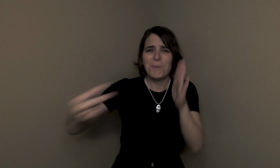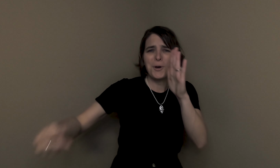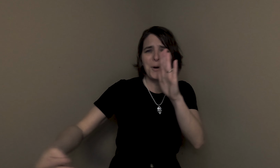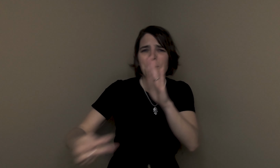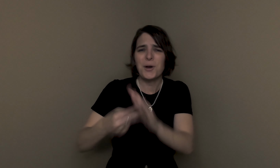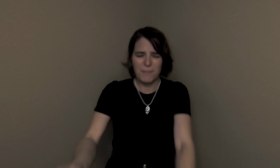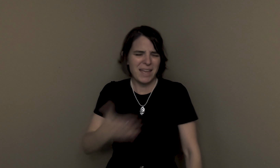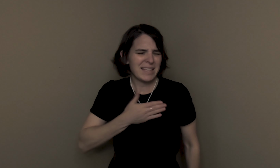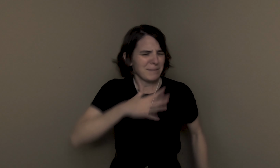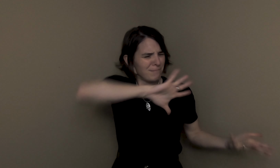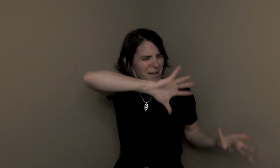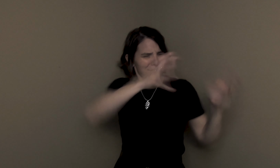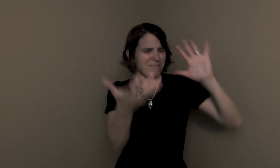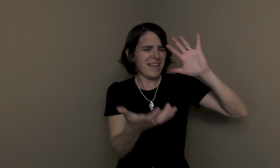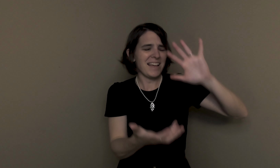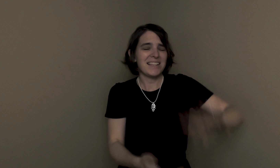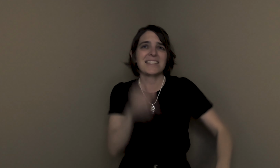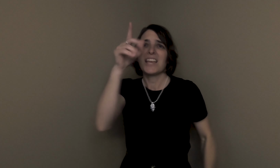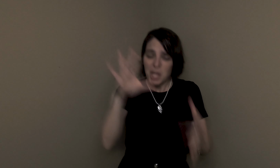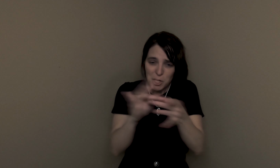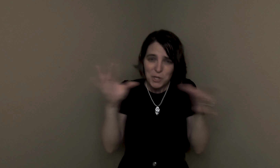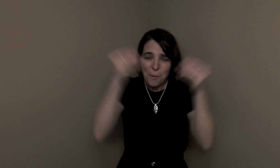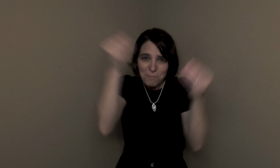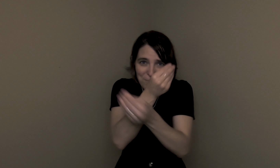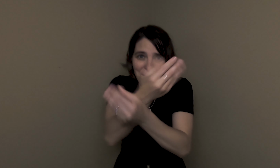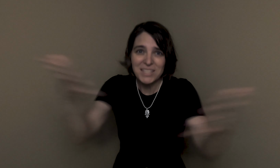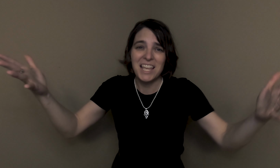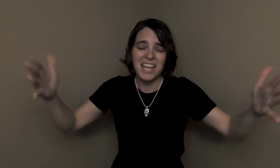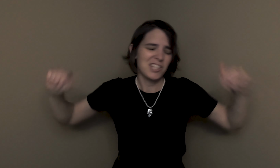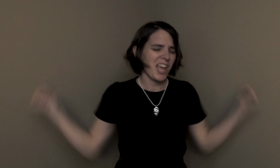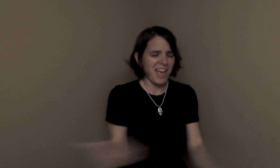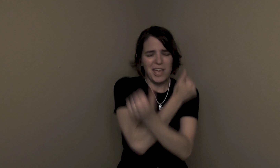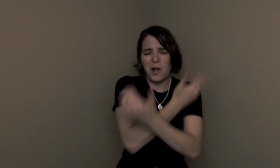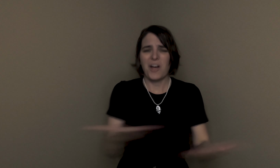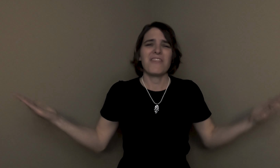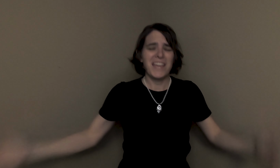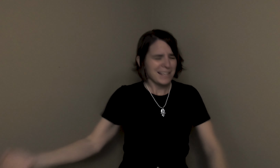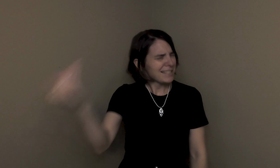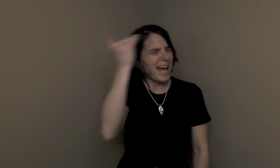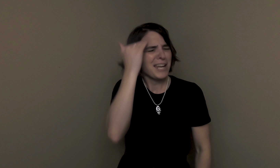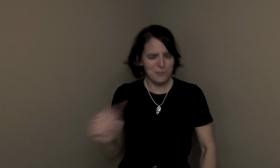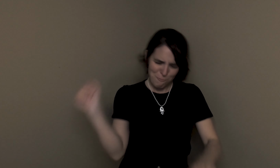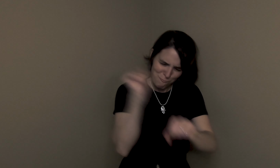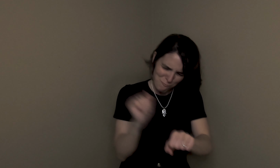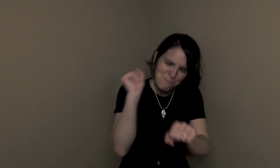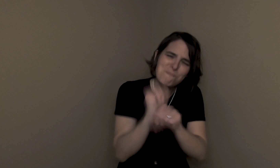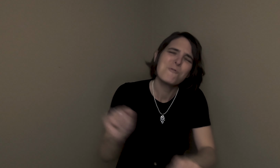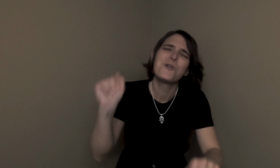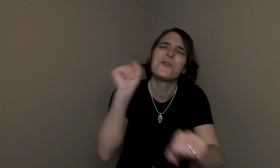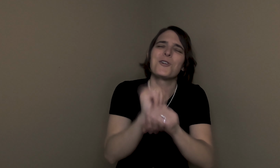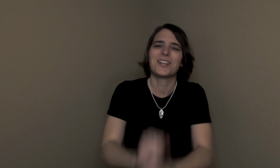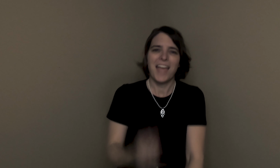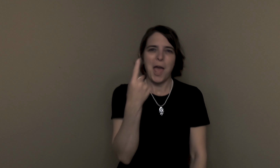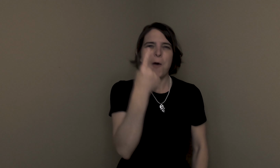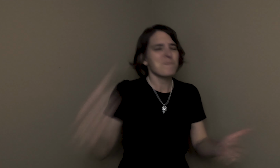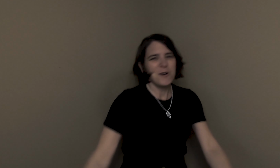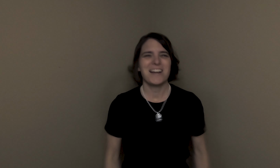purpose My mess, your message In all things I know you're working One